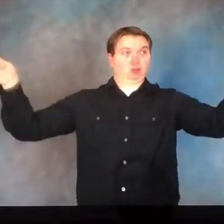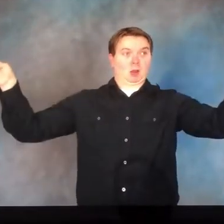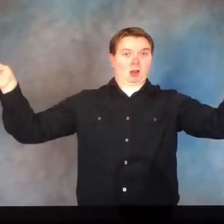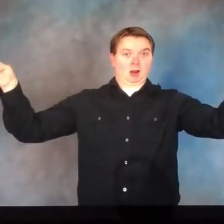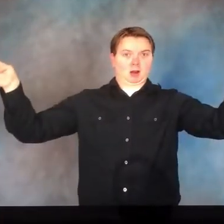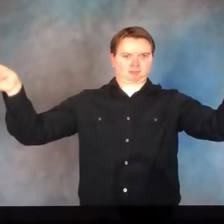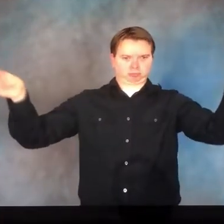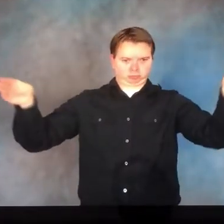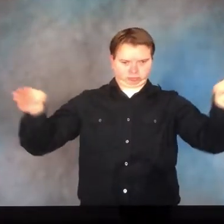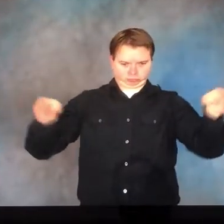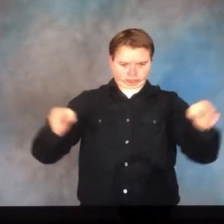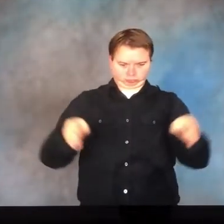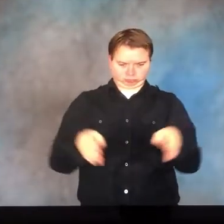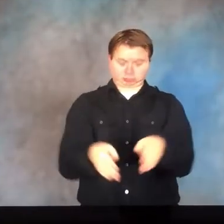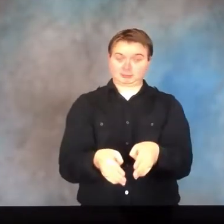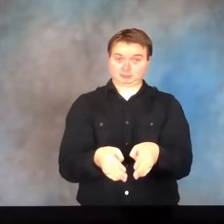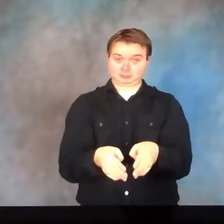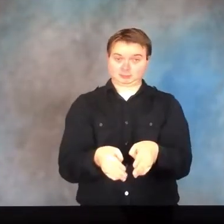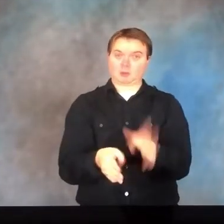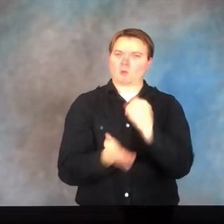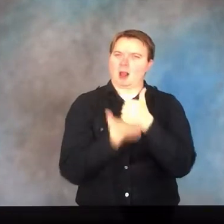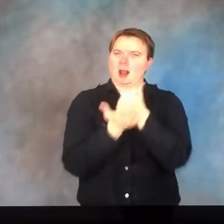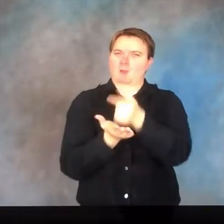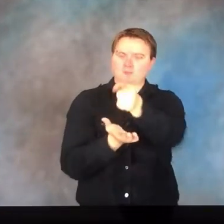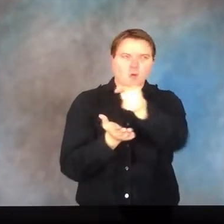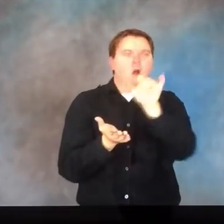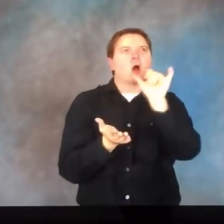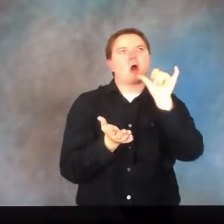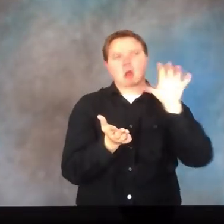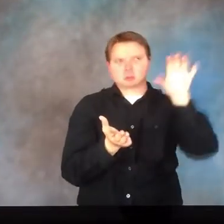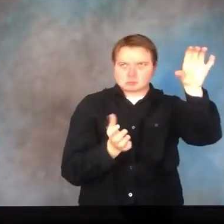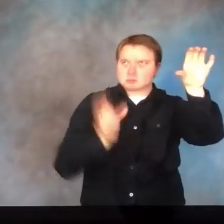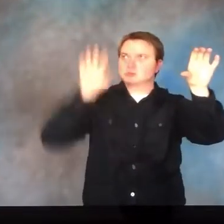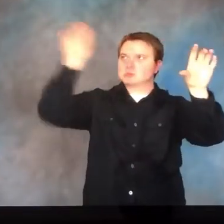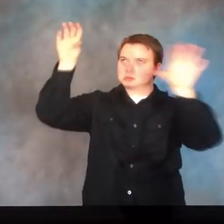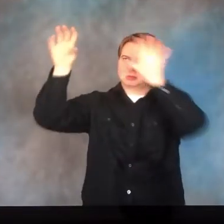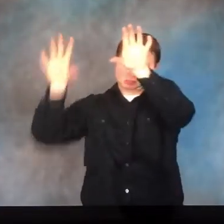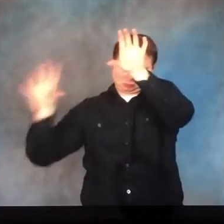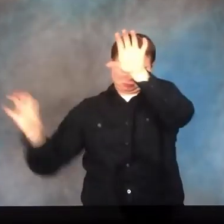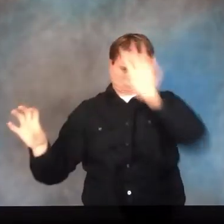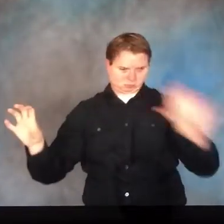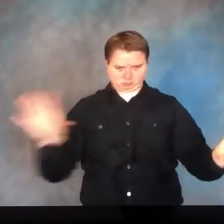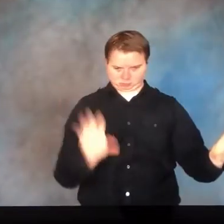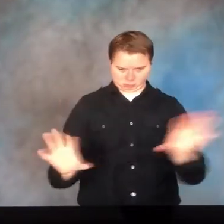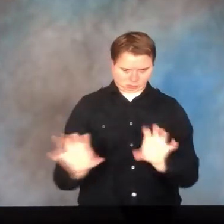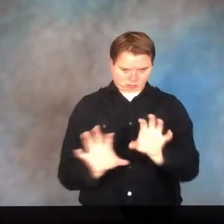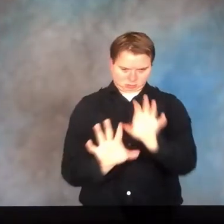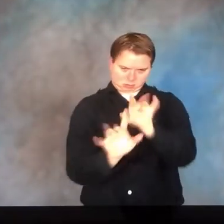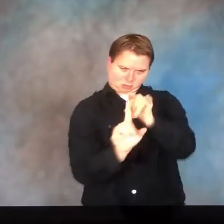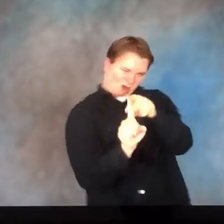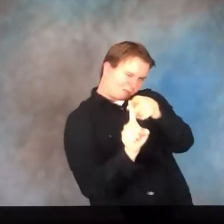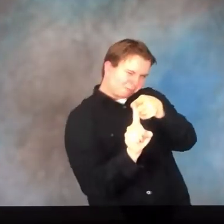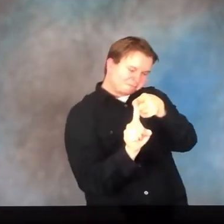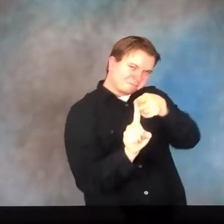So it's important to remember that technique, from general to detail. And that'll help you with your placement and your 3D spacing.